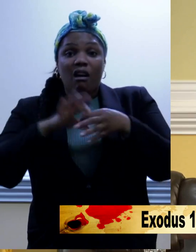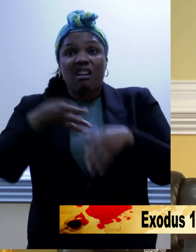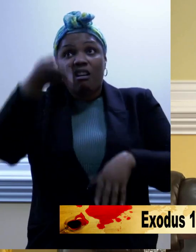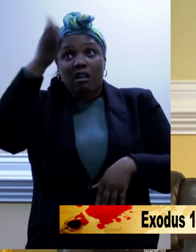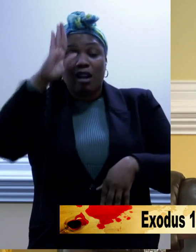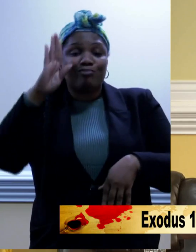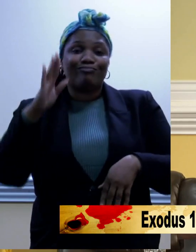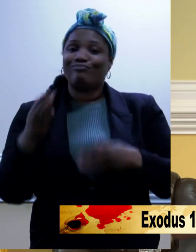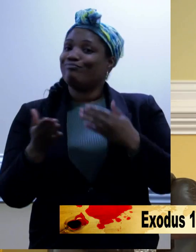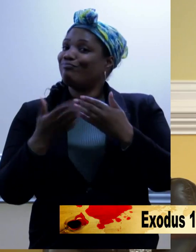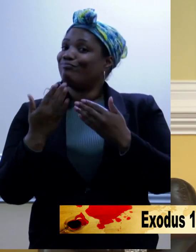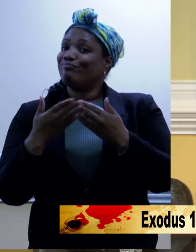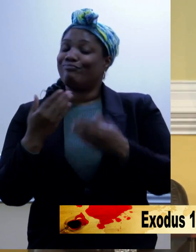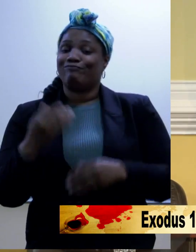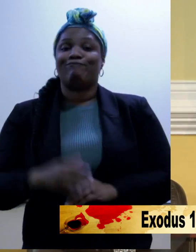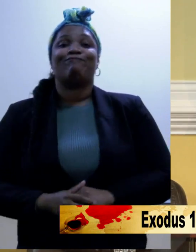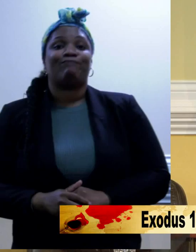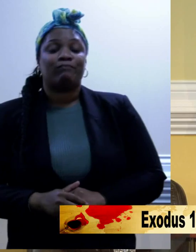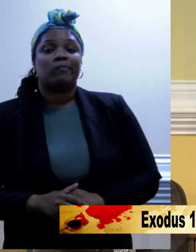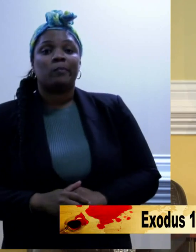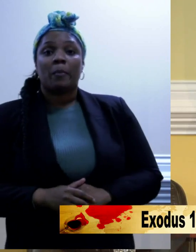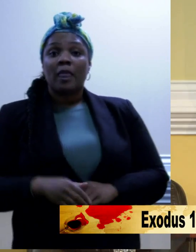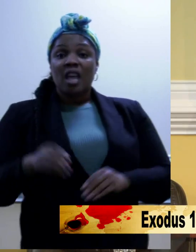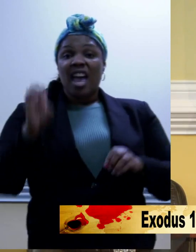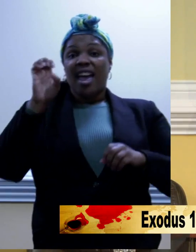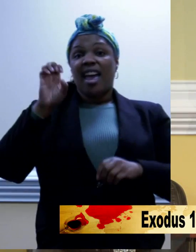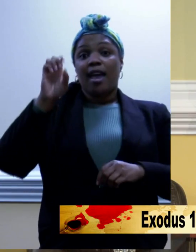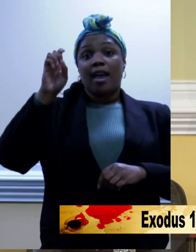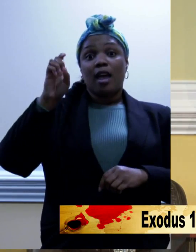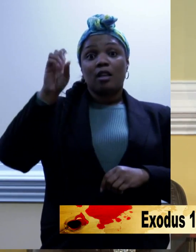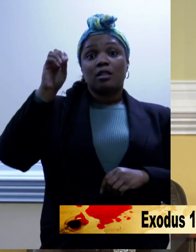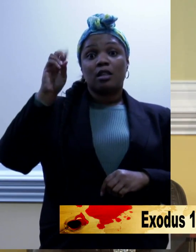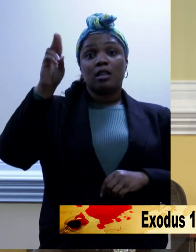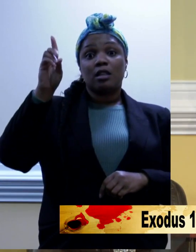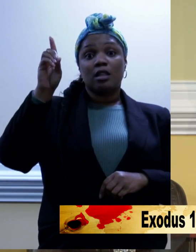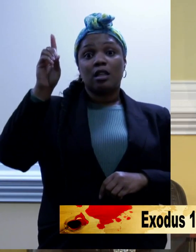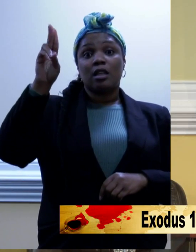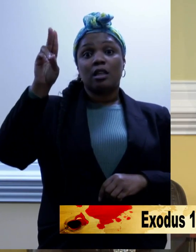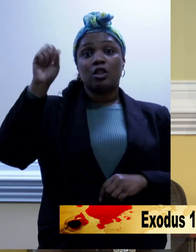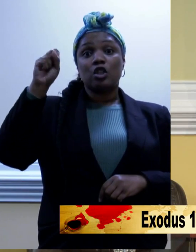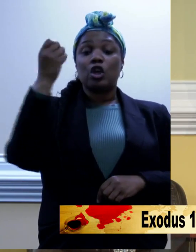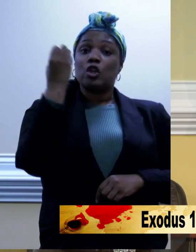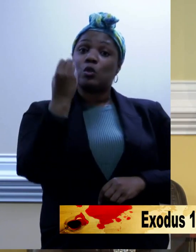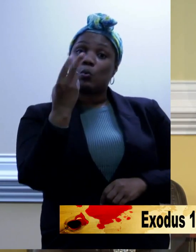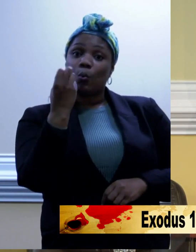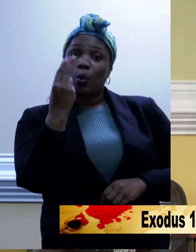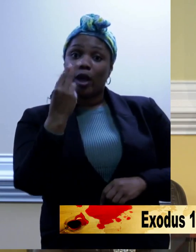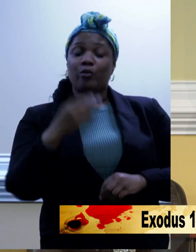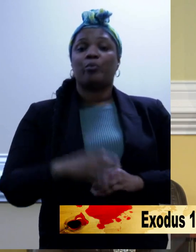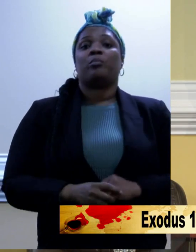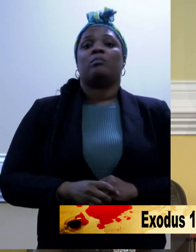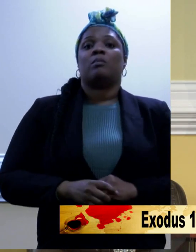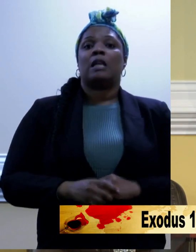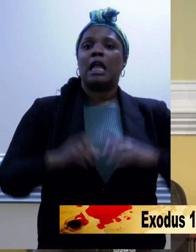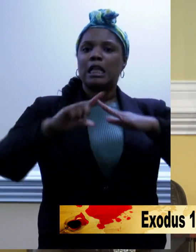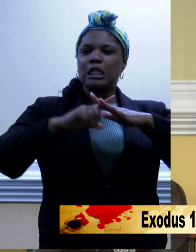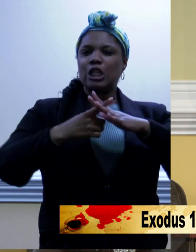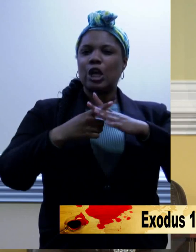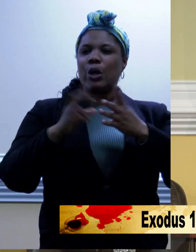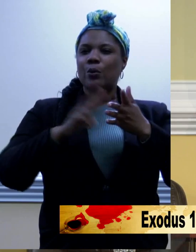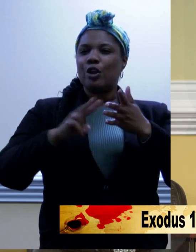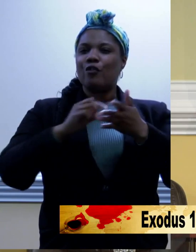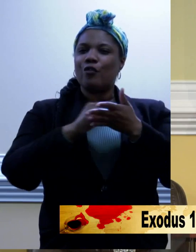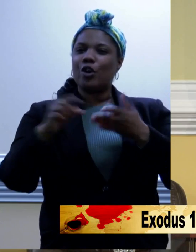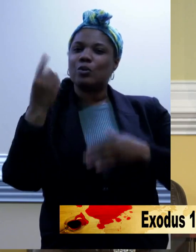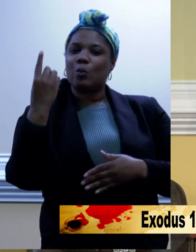It's all that simple. Exodus chapter 12. Exodus chapter 12. And we're going to start reading at verse